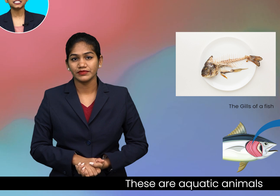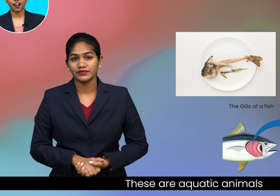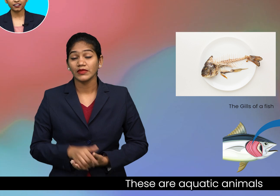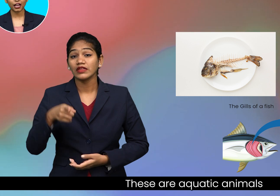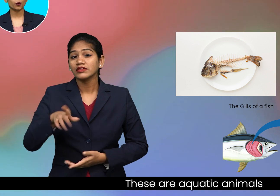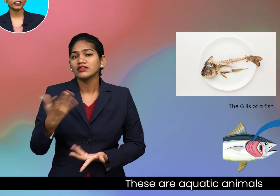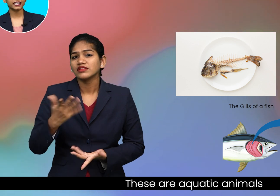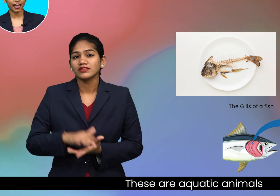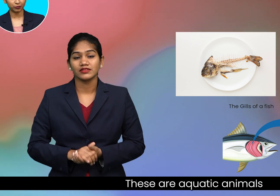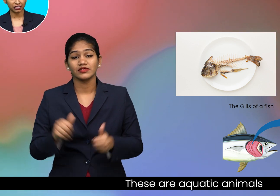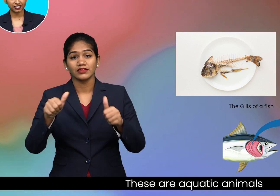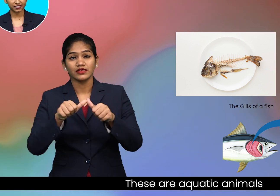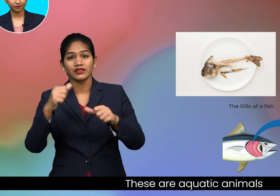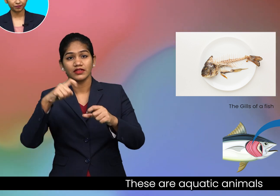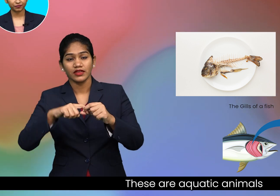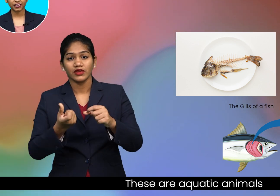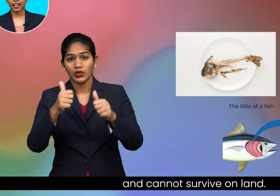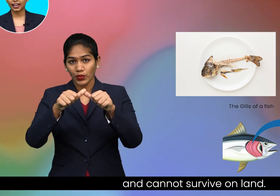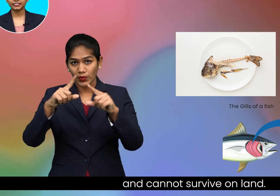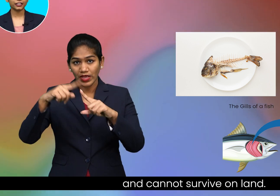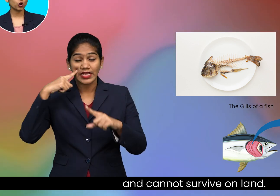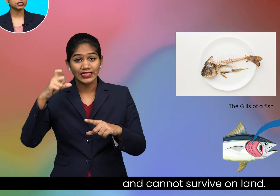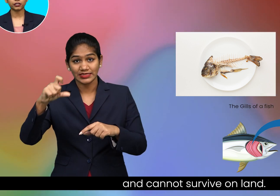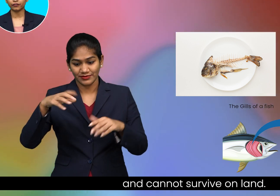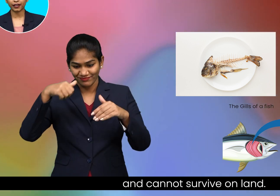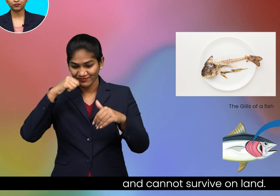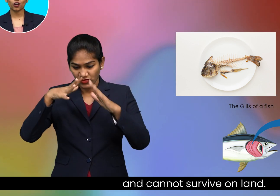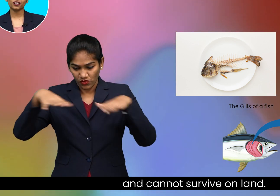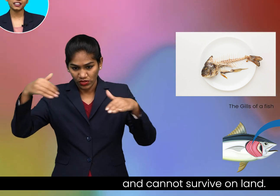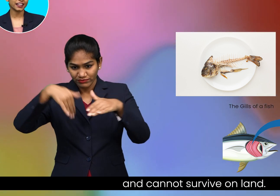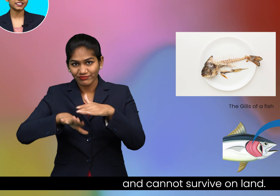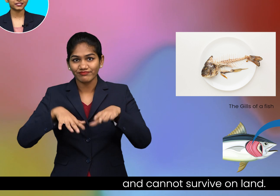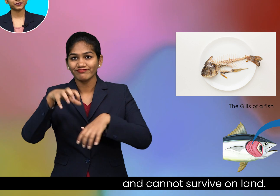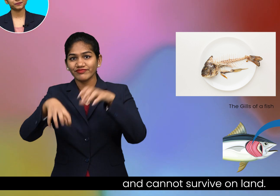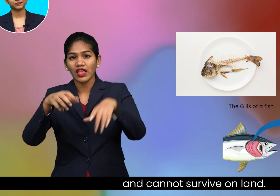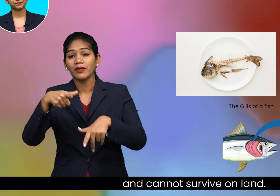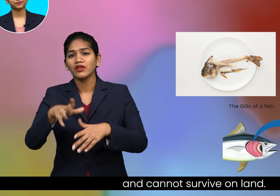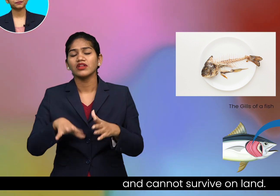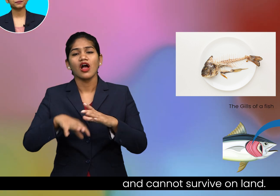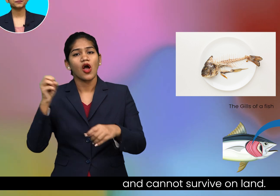These are aquatic animals and cannot survive on land.